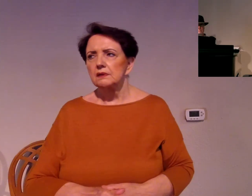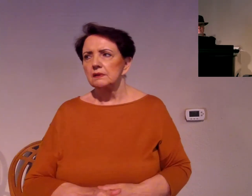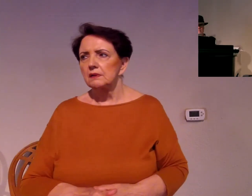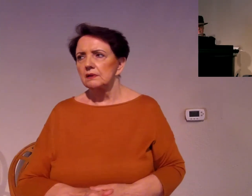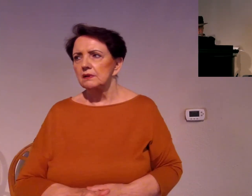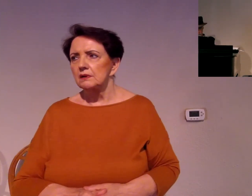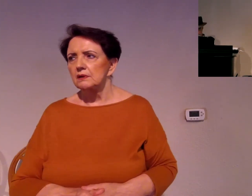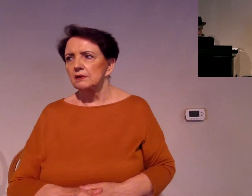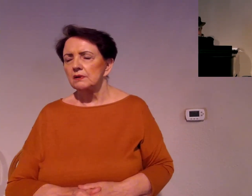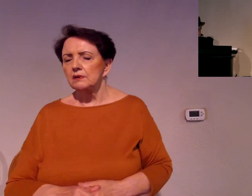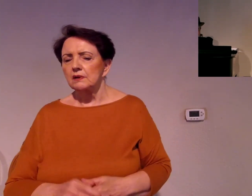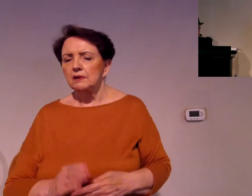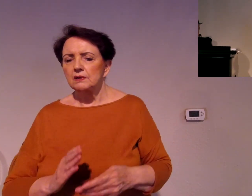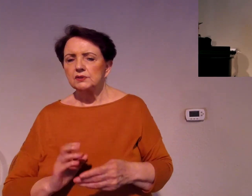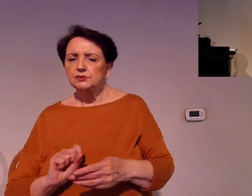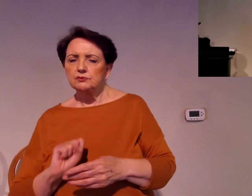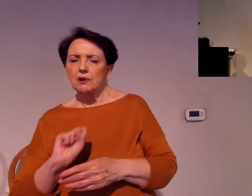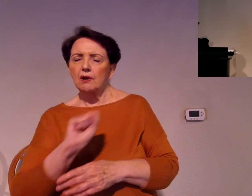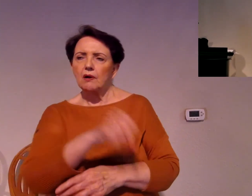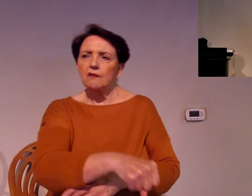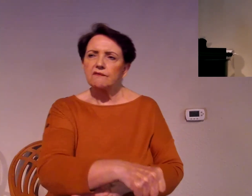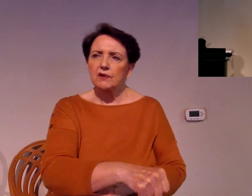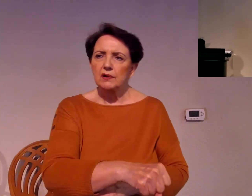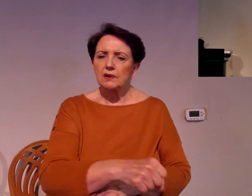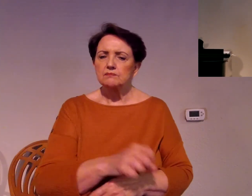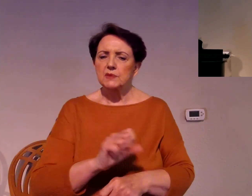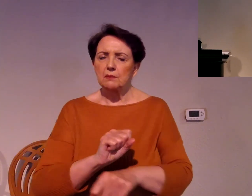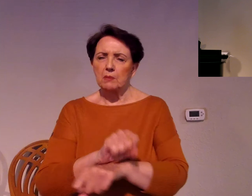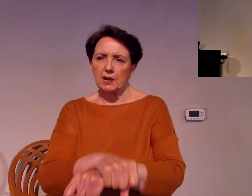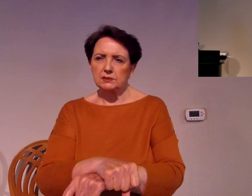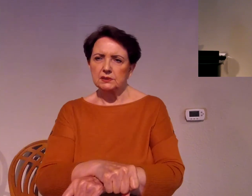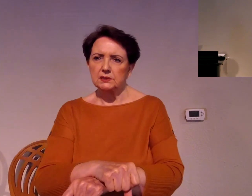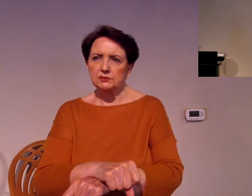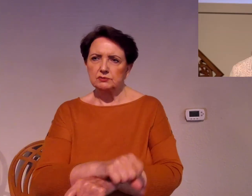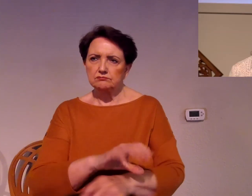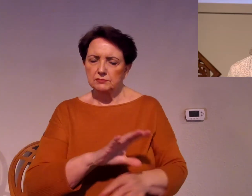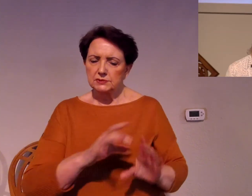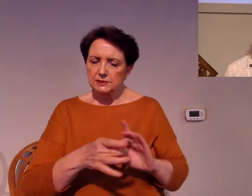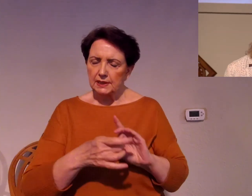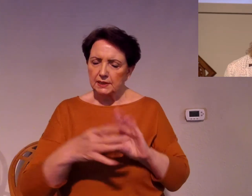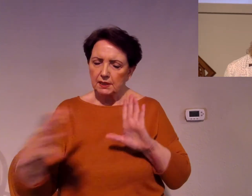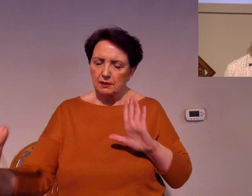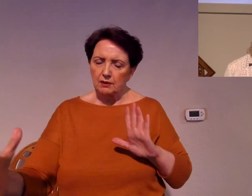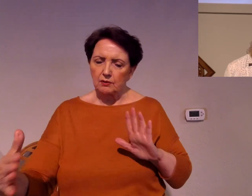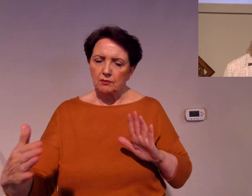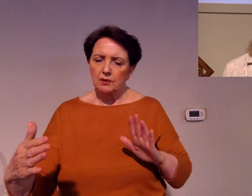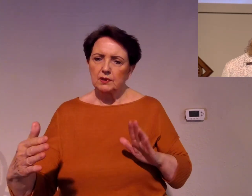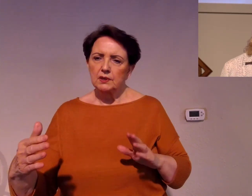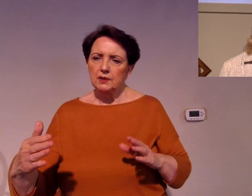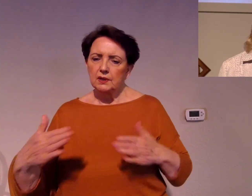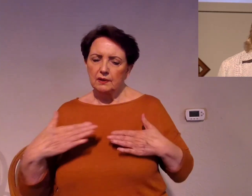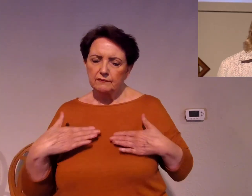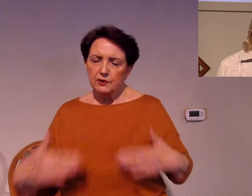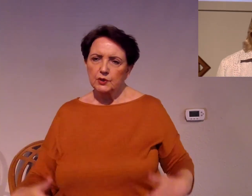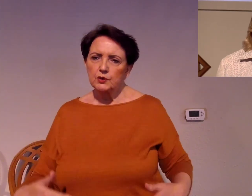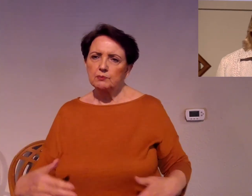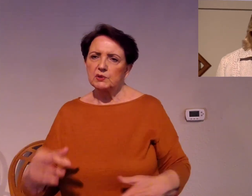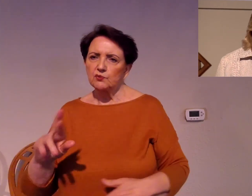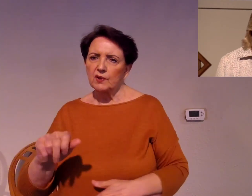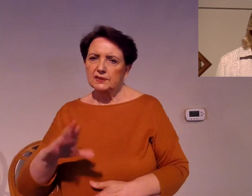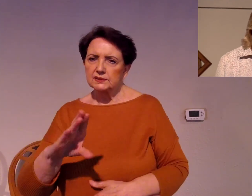to overcome the bondage of the human race,